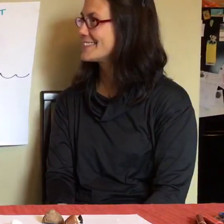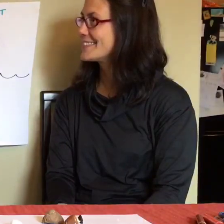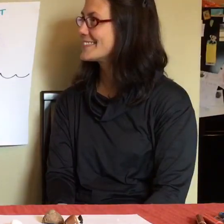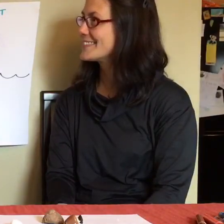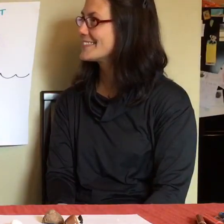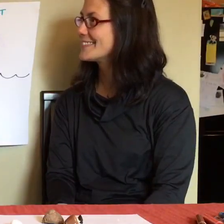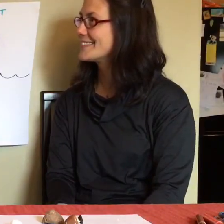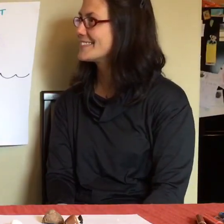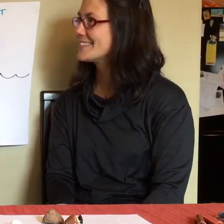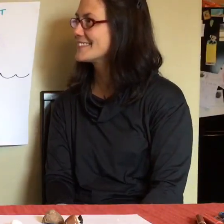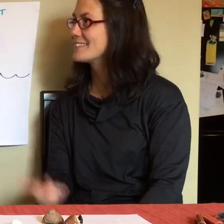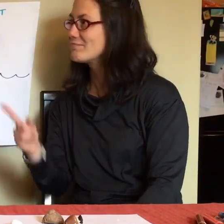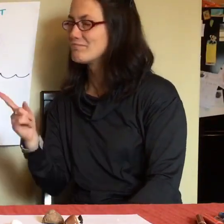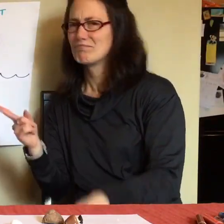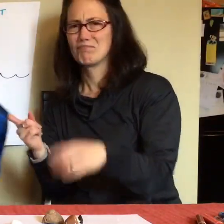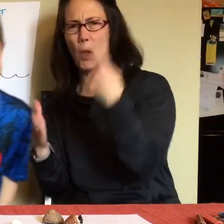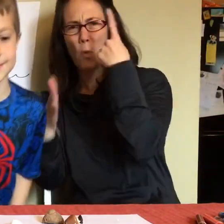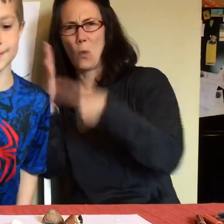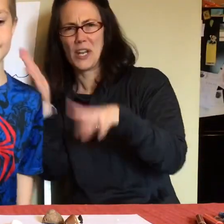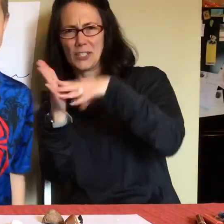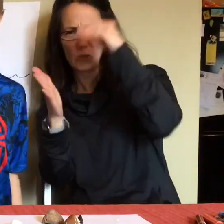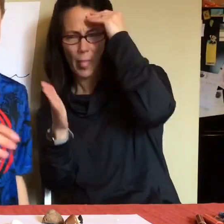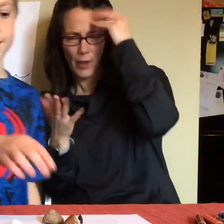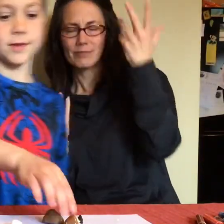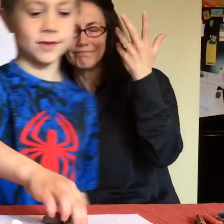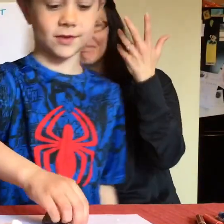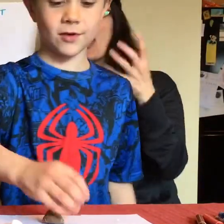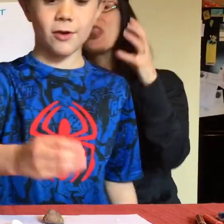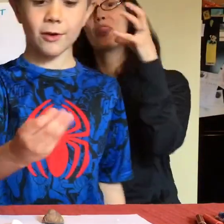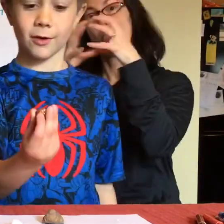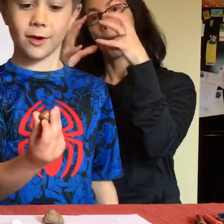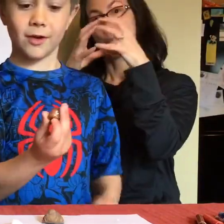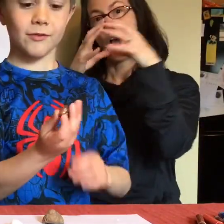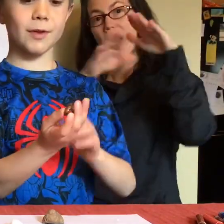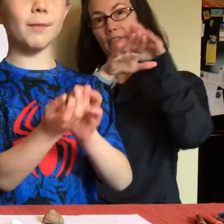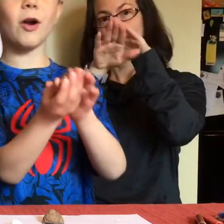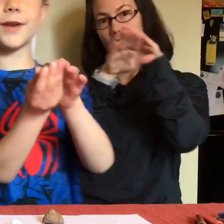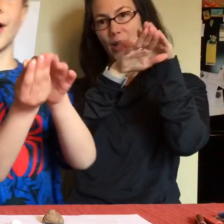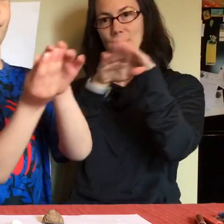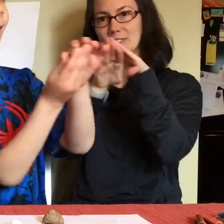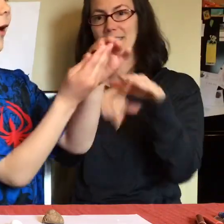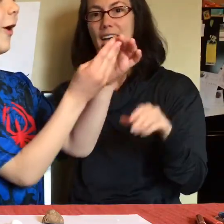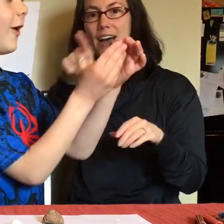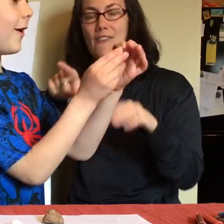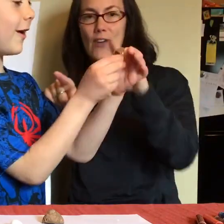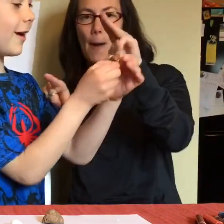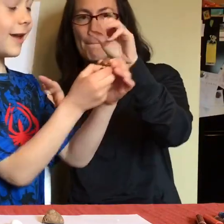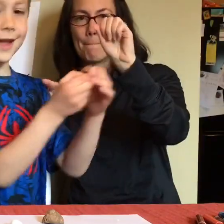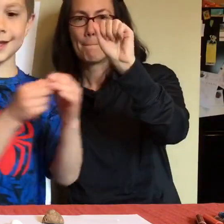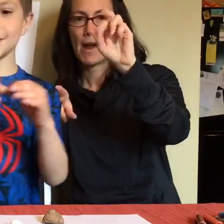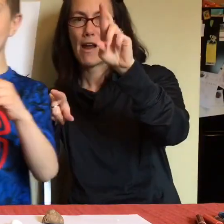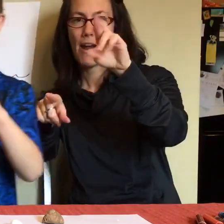I learned that the ball floats. From Mario. It's a